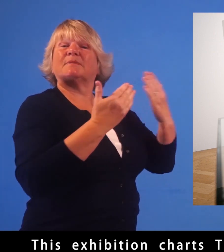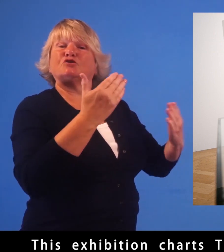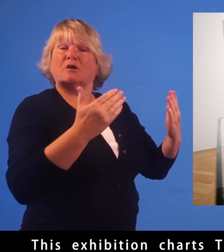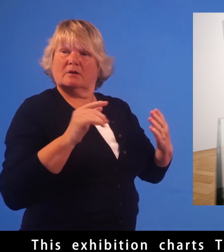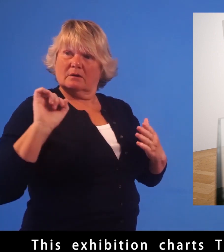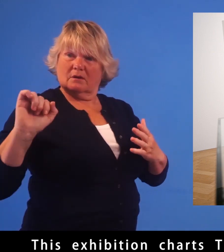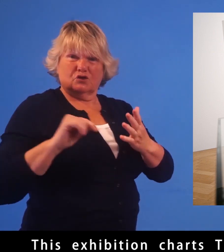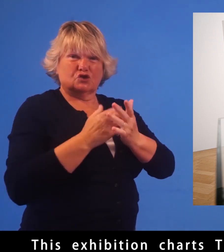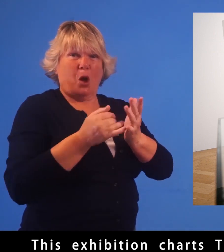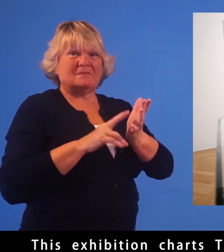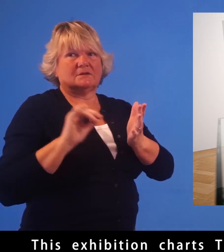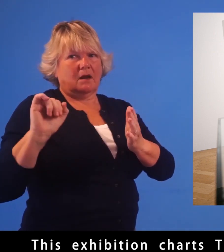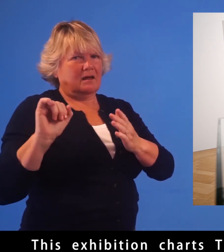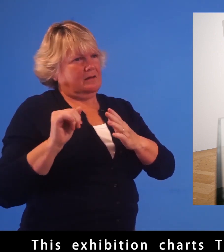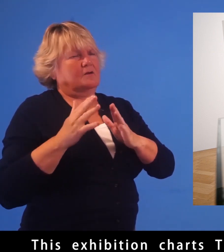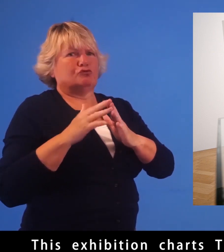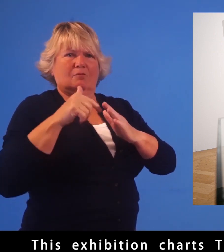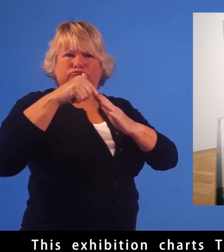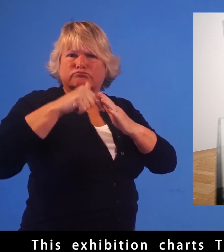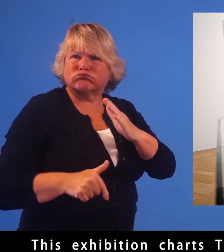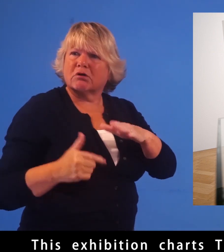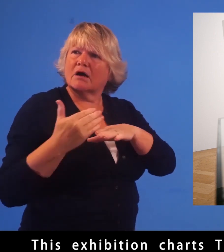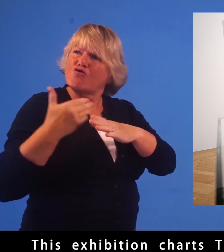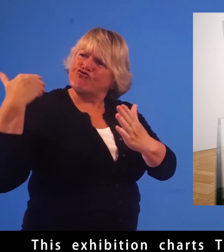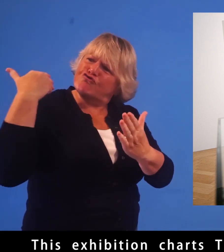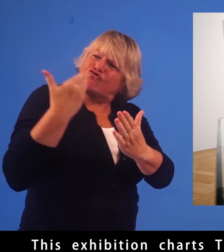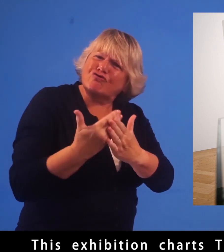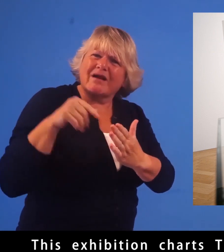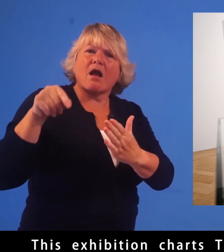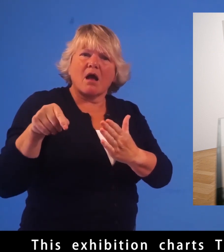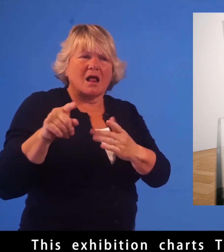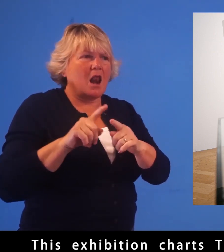This exhibition charts Thompson's extensive career.